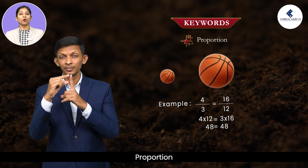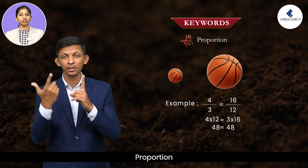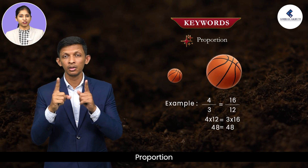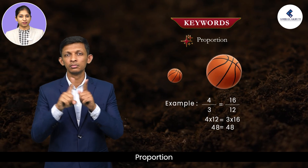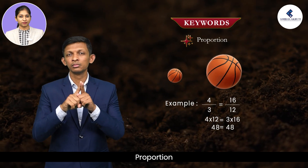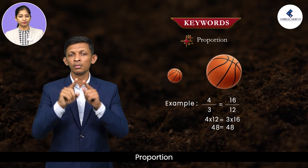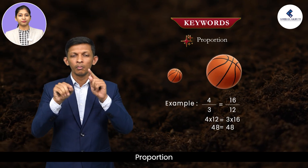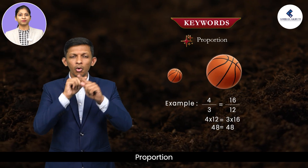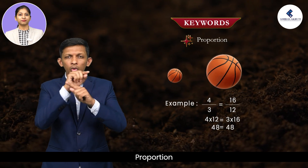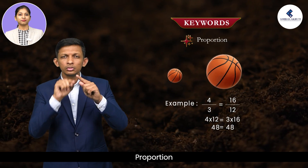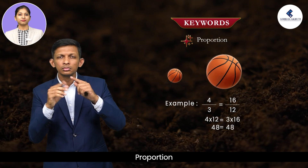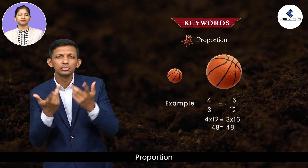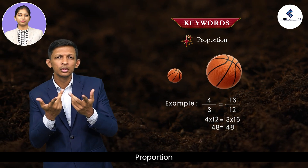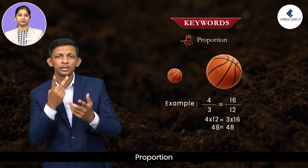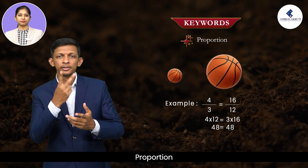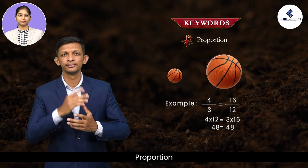proportion,